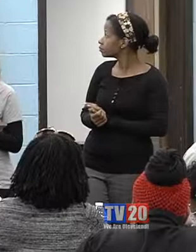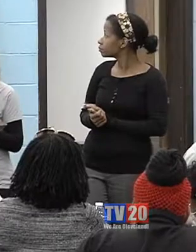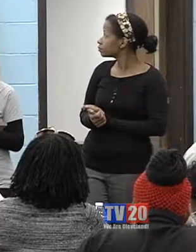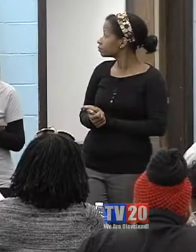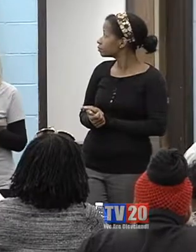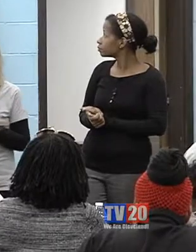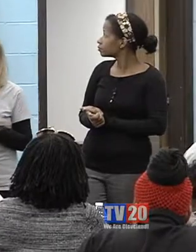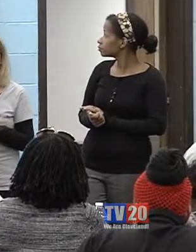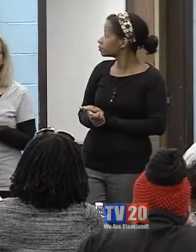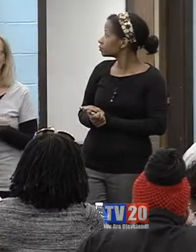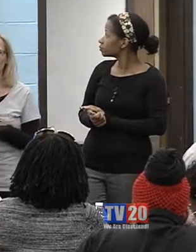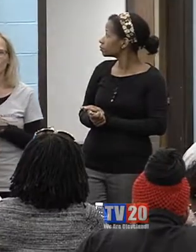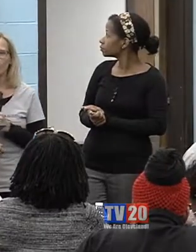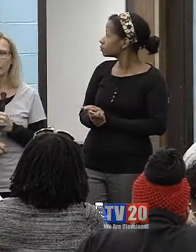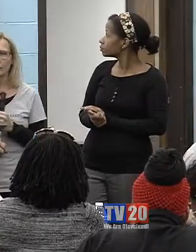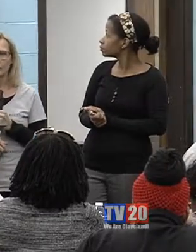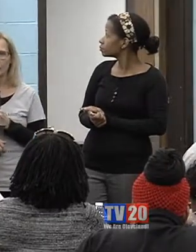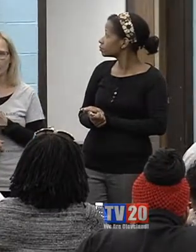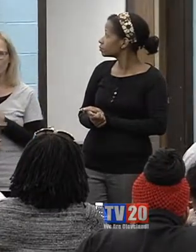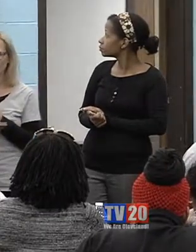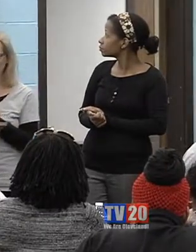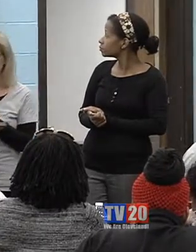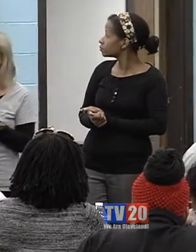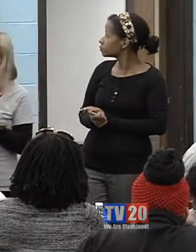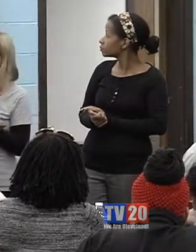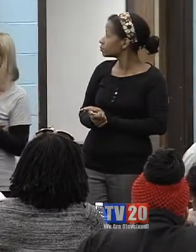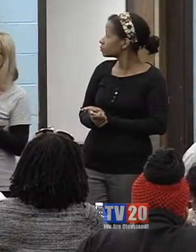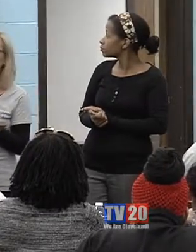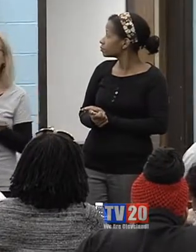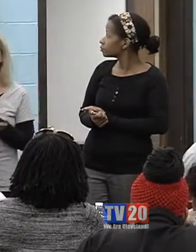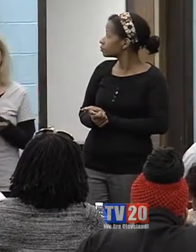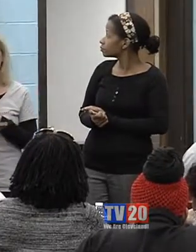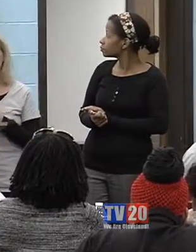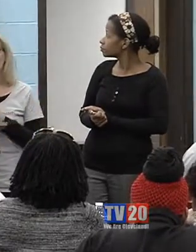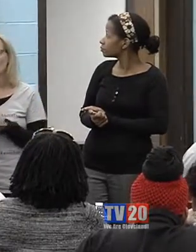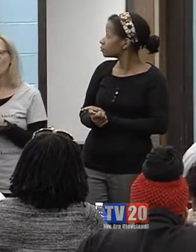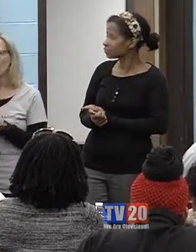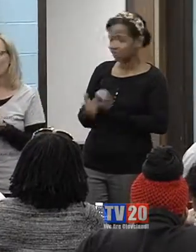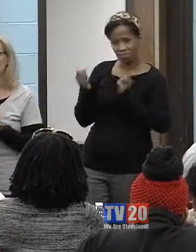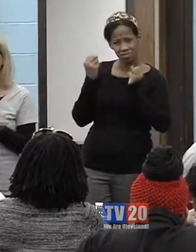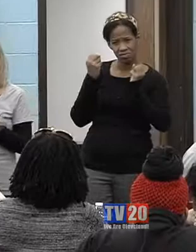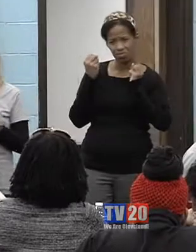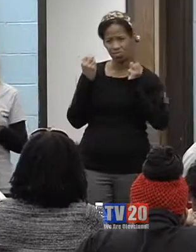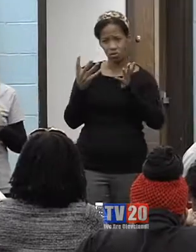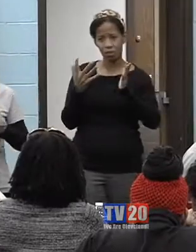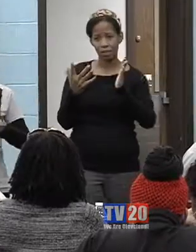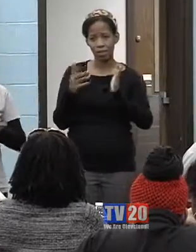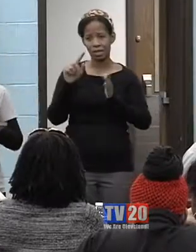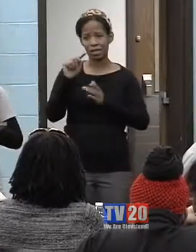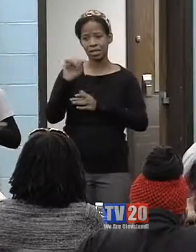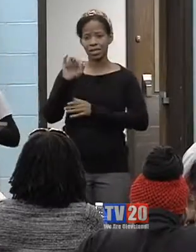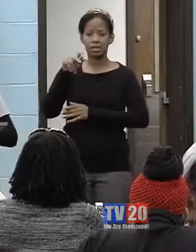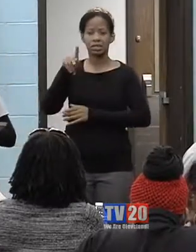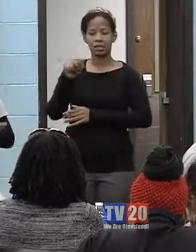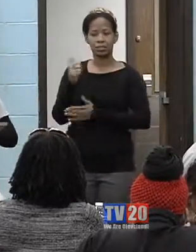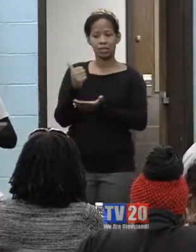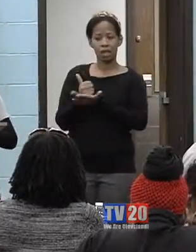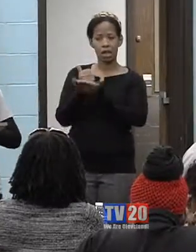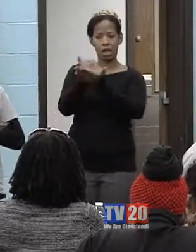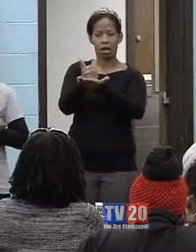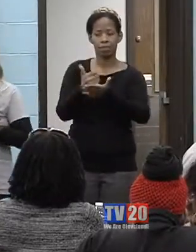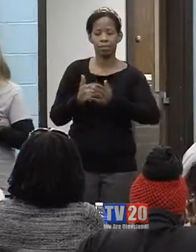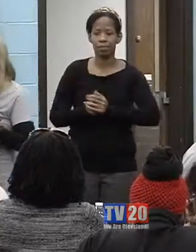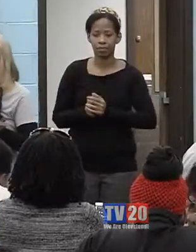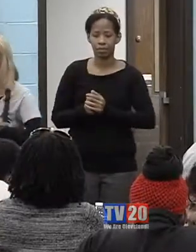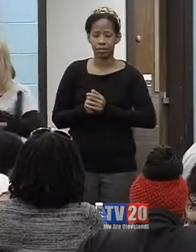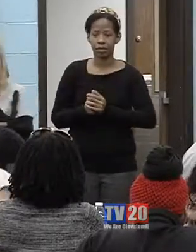and tips to help you live well with vision loss. What are they? Oh my, there are so many. High contrast is